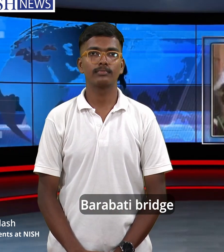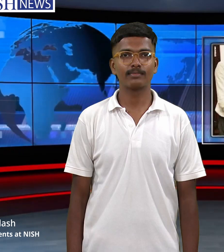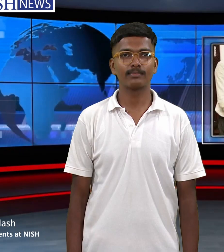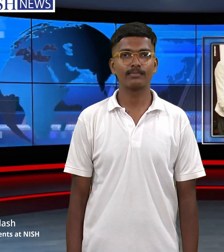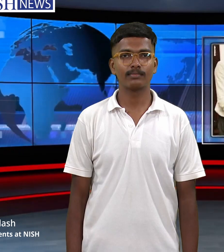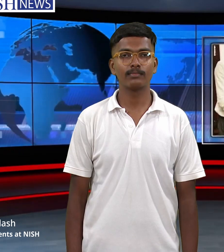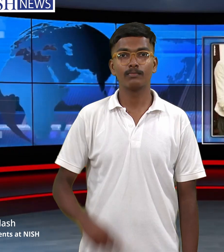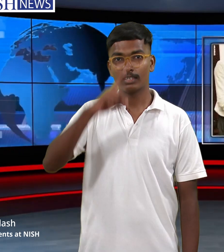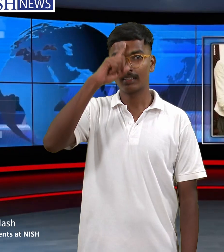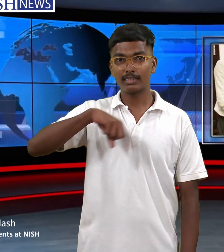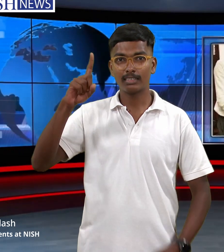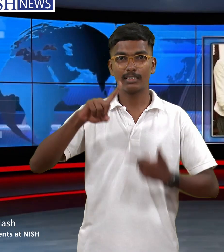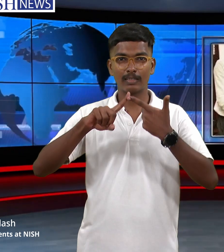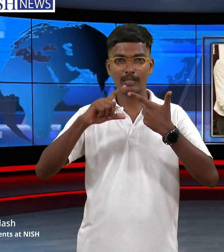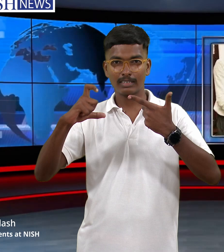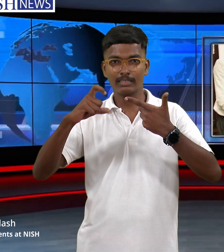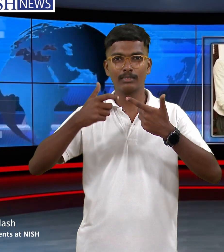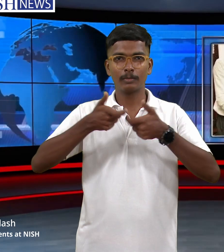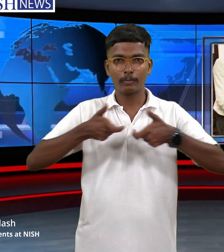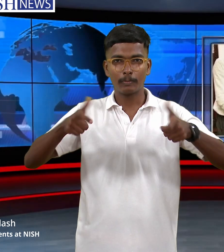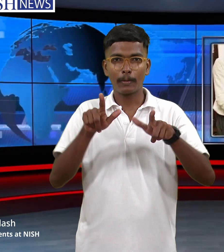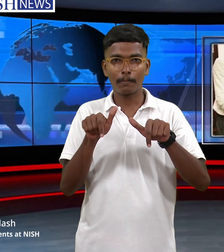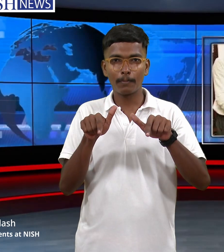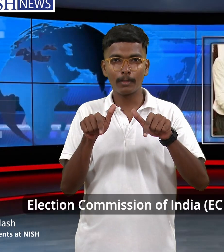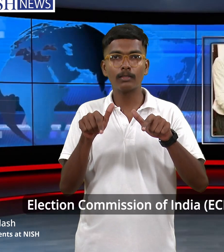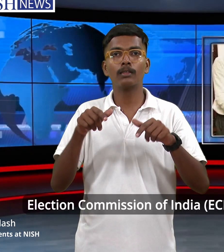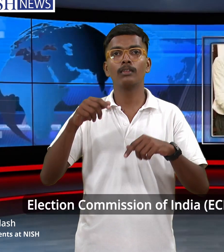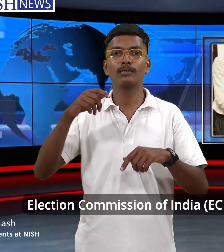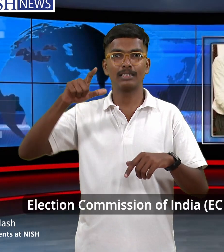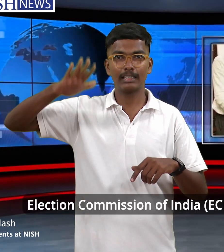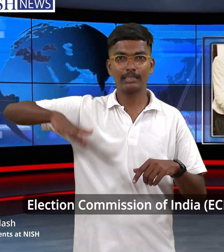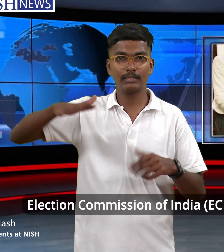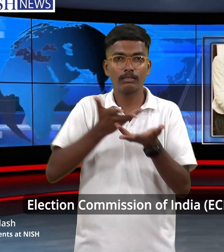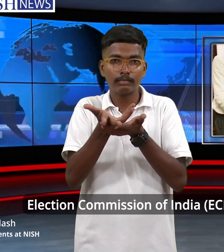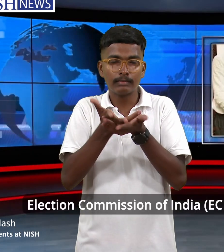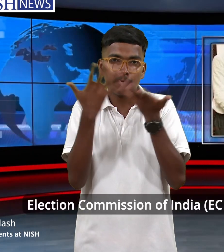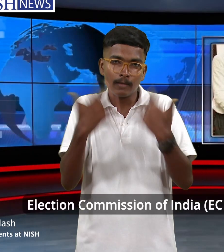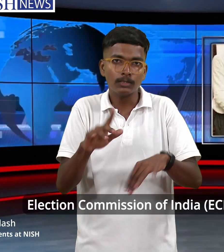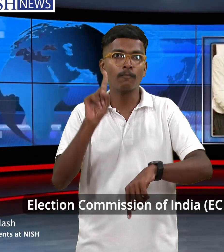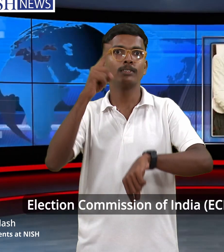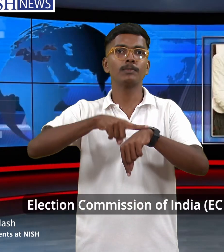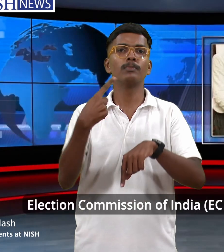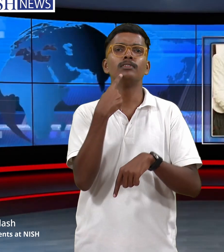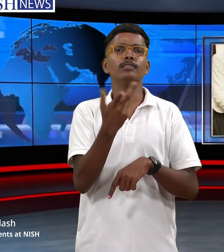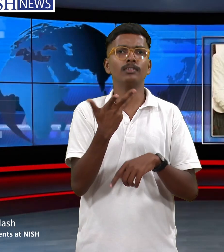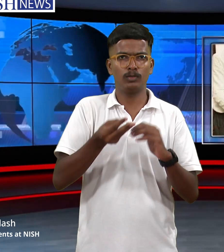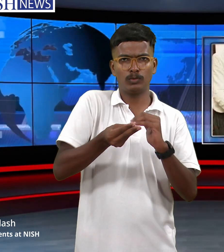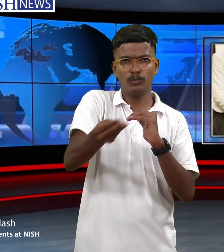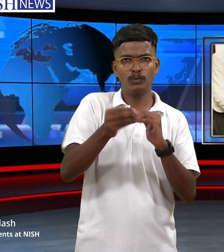In a groundbreaking initiative, the Election Commission of India, for the first time in a Lok Sabha election, has provided the facility of